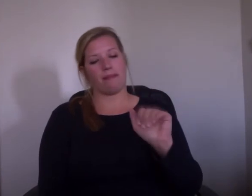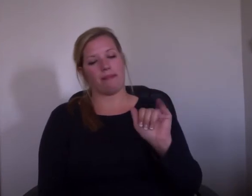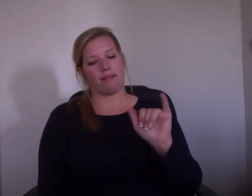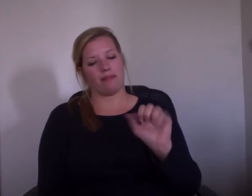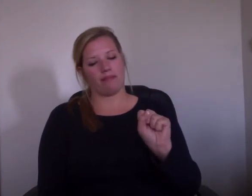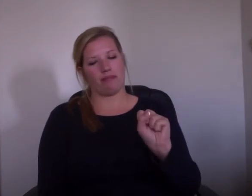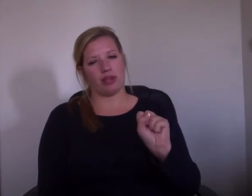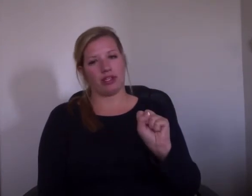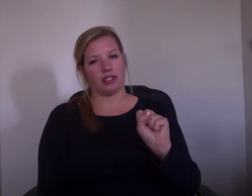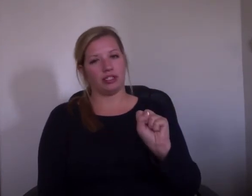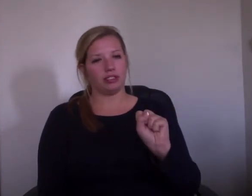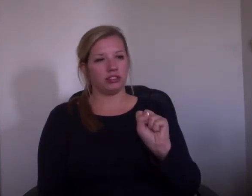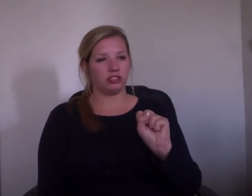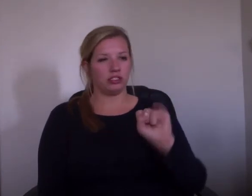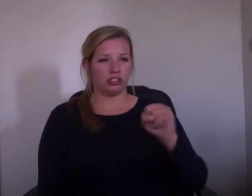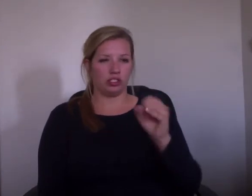in what I call the blank check